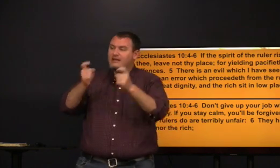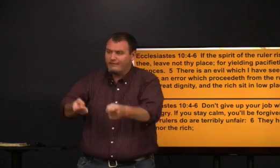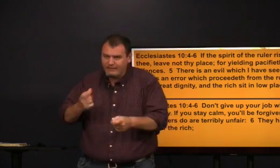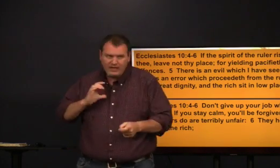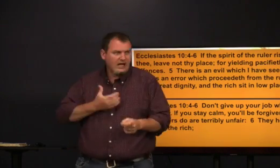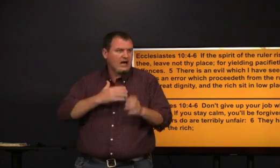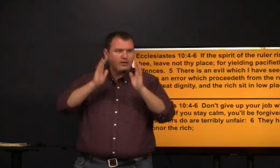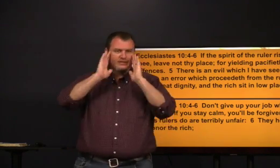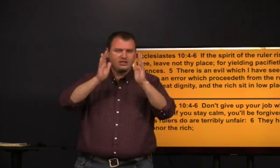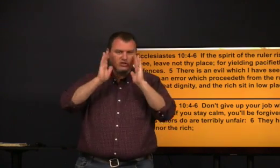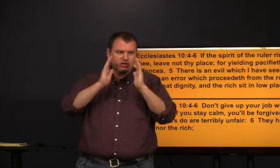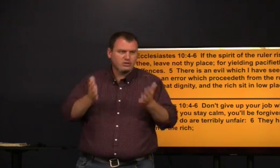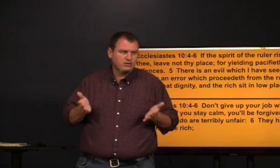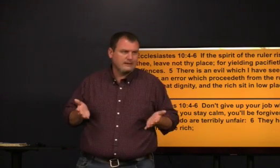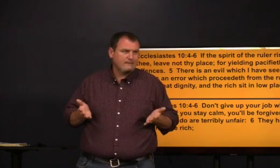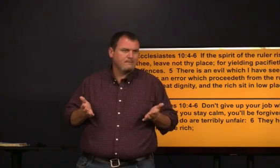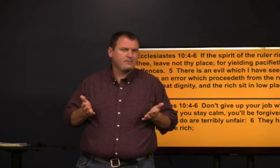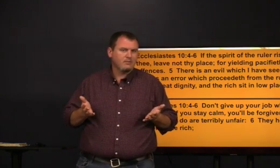give our attention.